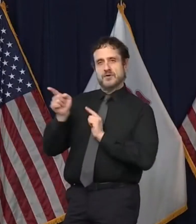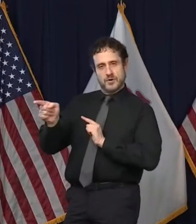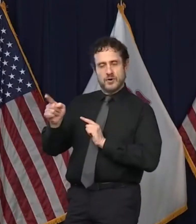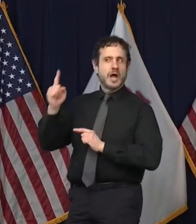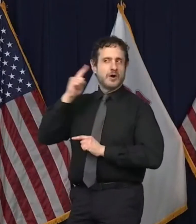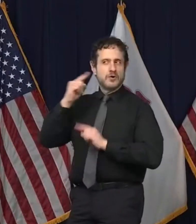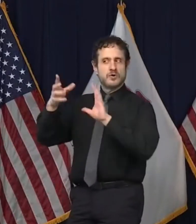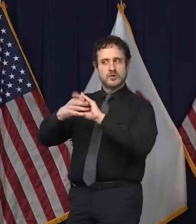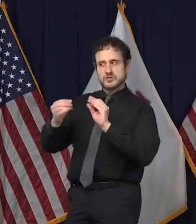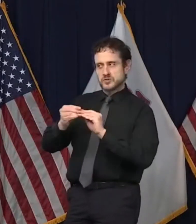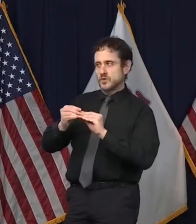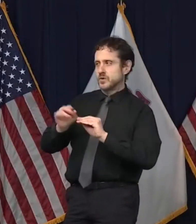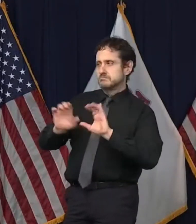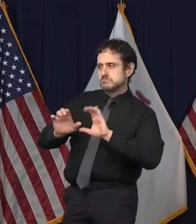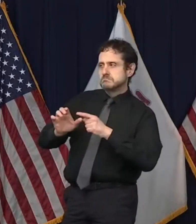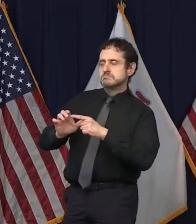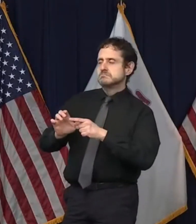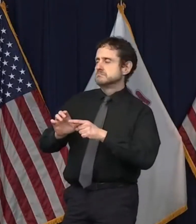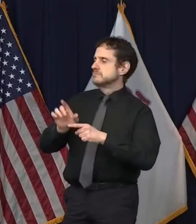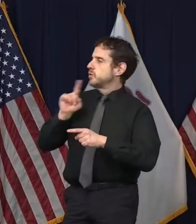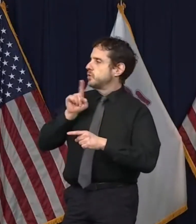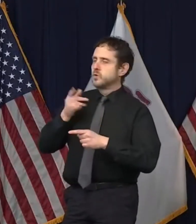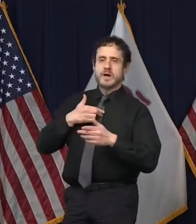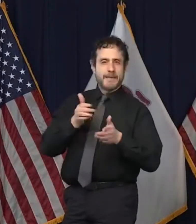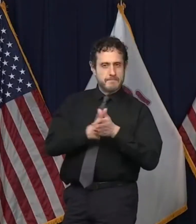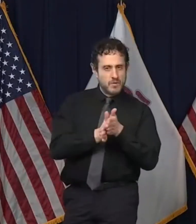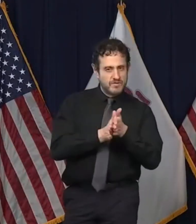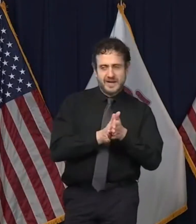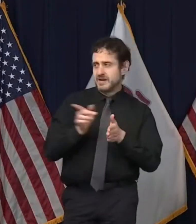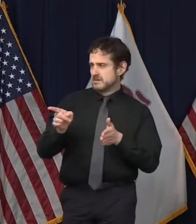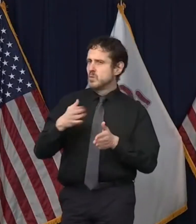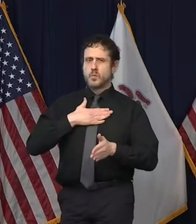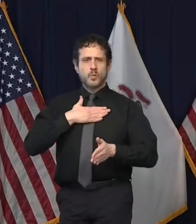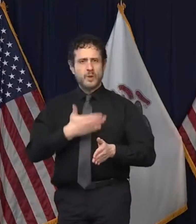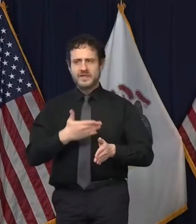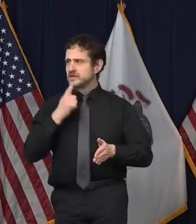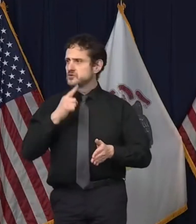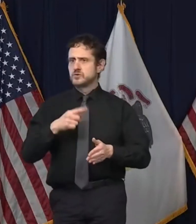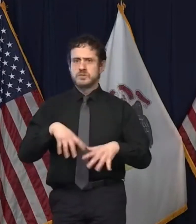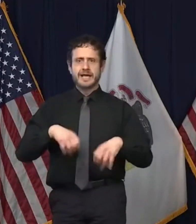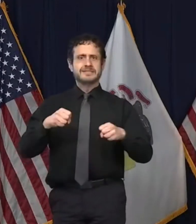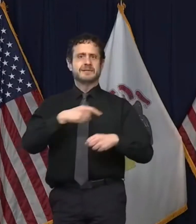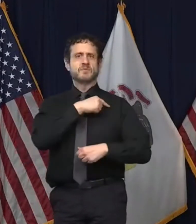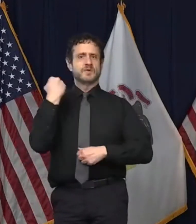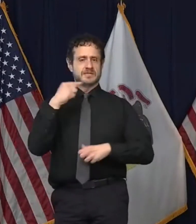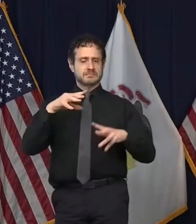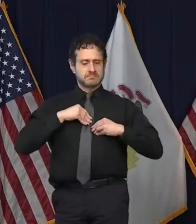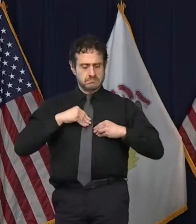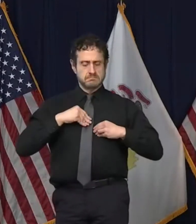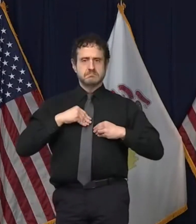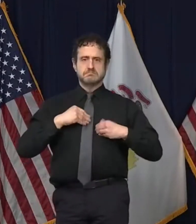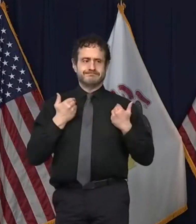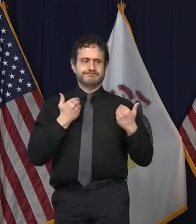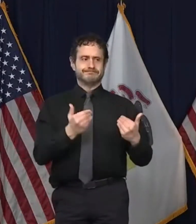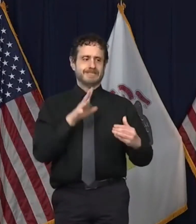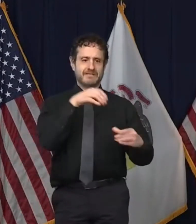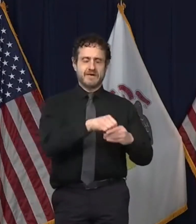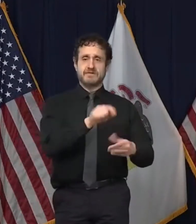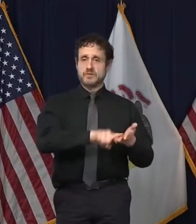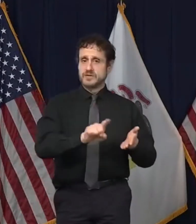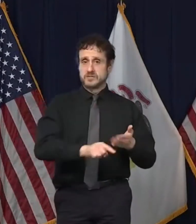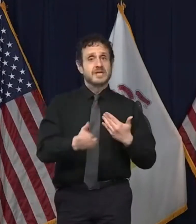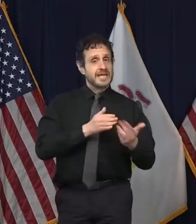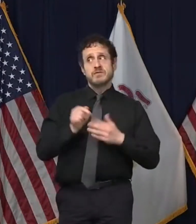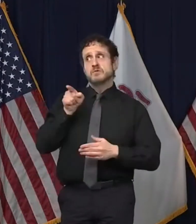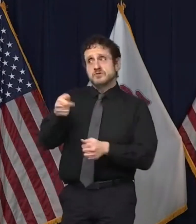story, and I'm very motivated by somebody who's so giving that they're willing to step out there and be part of a trial like this, even though she had her own